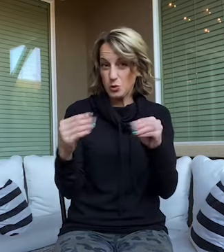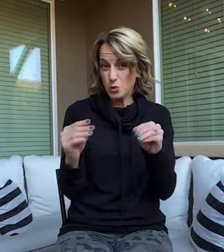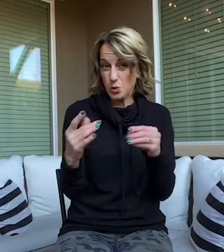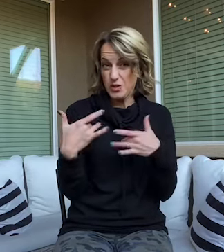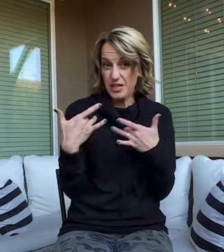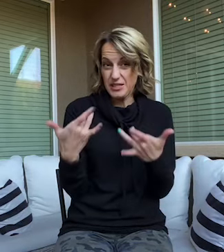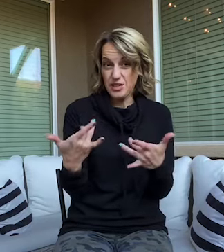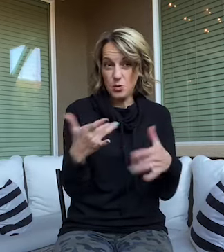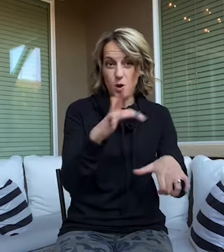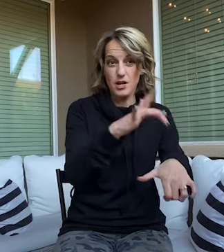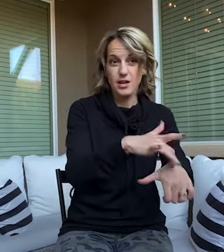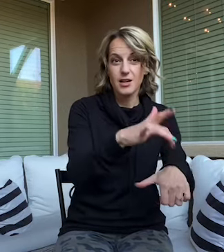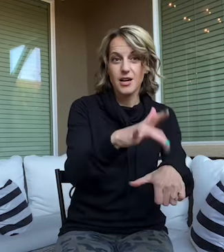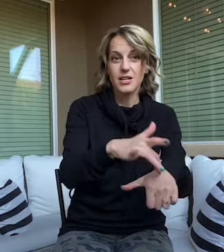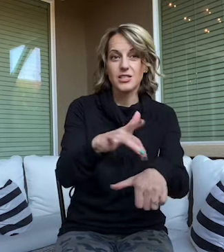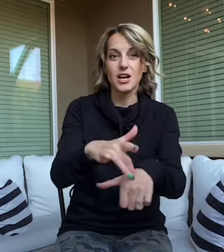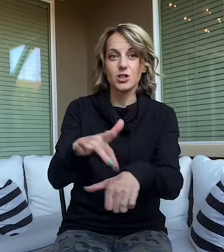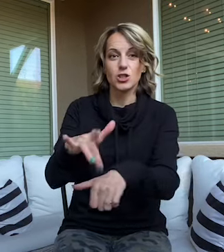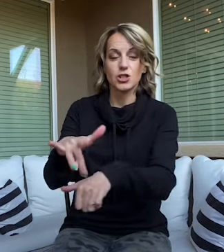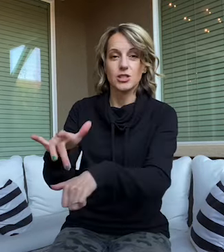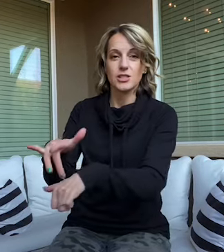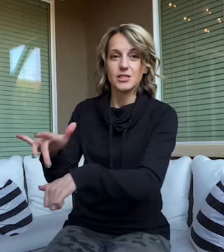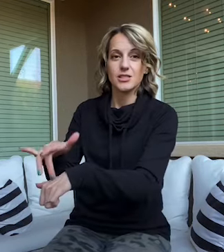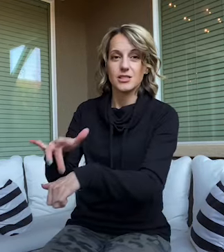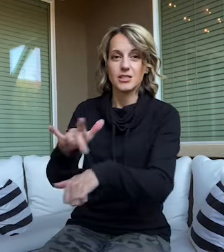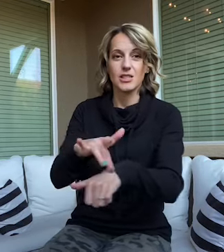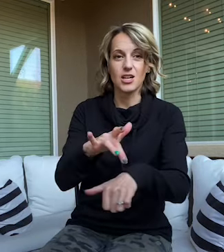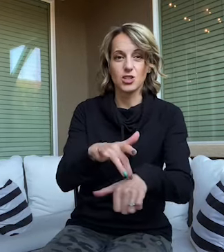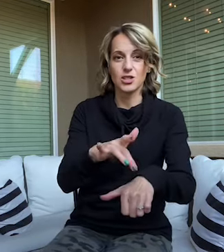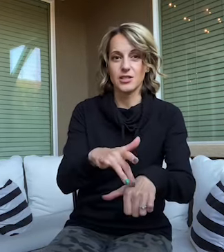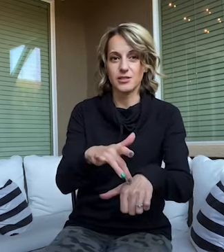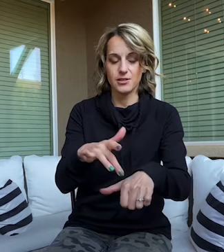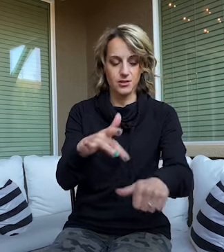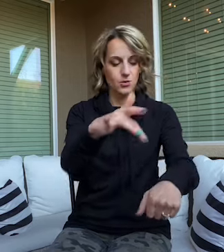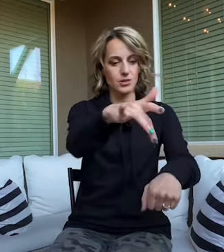store and they tend to want to touch things. So it's like,